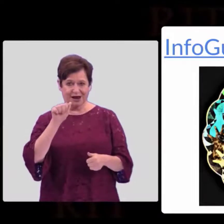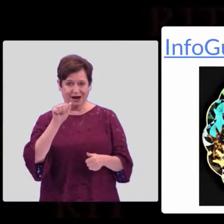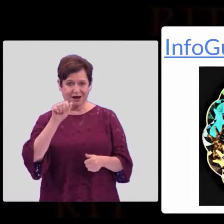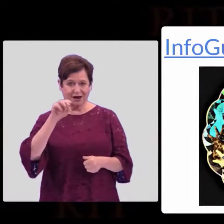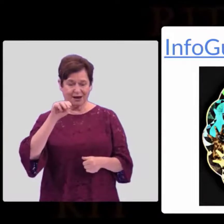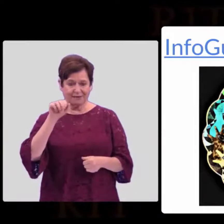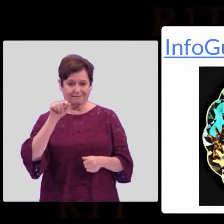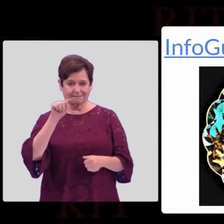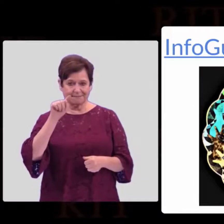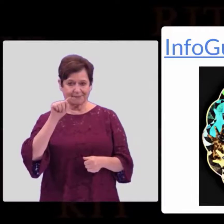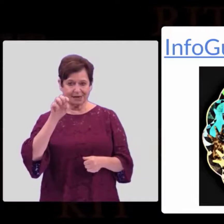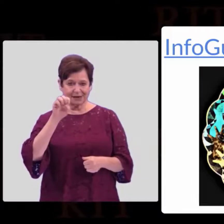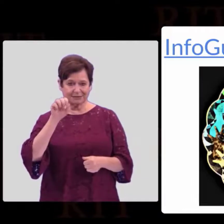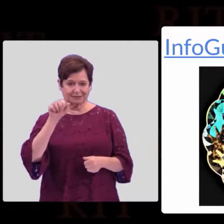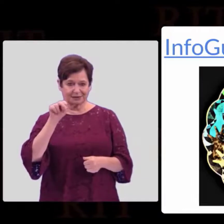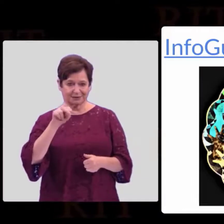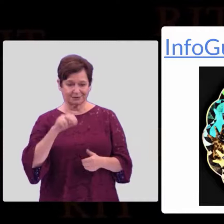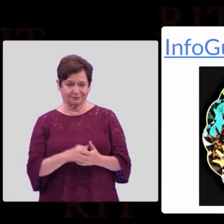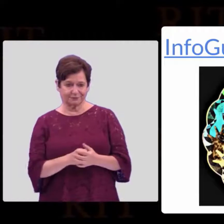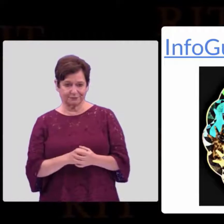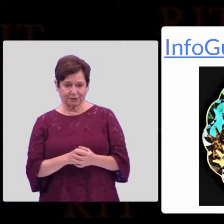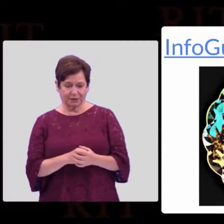Teresa Madison.